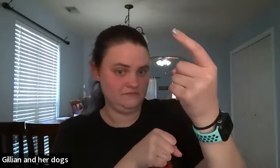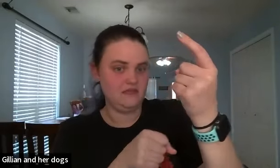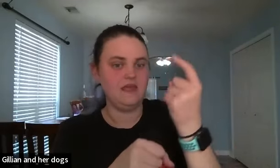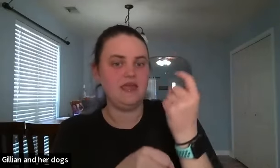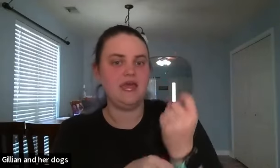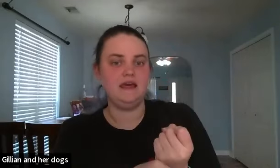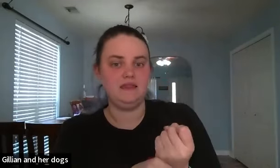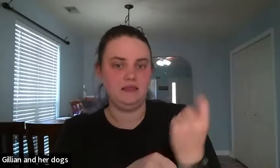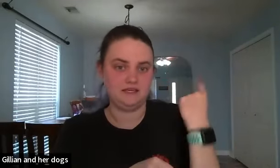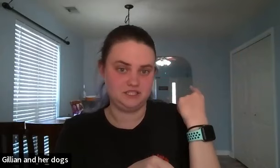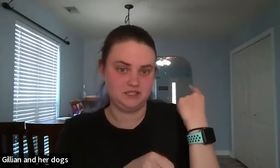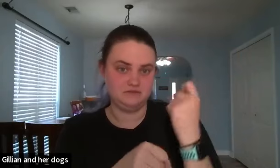and then